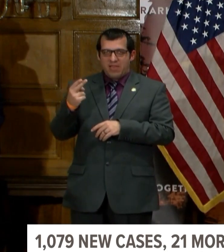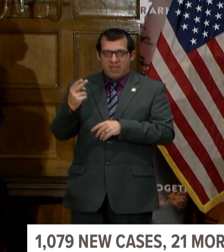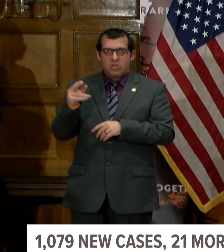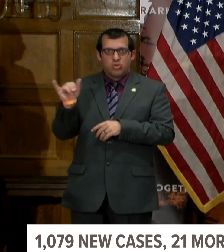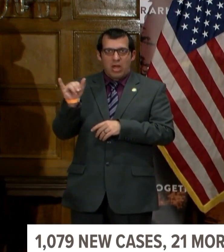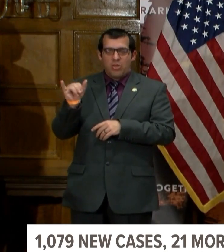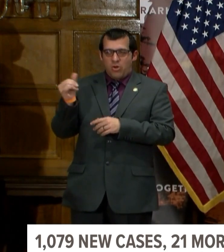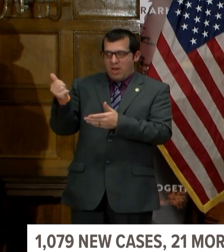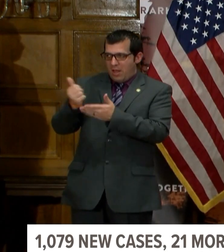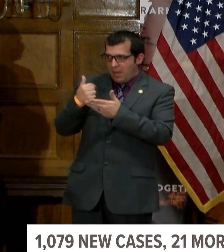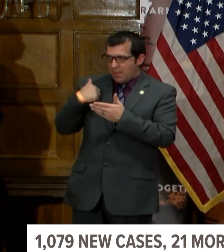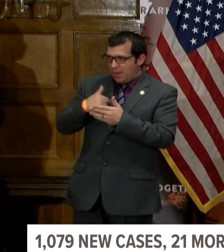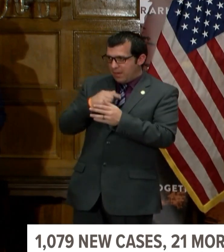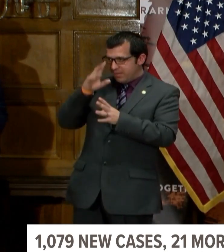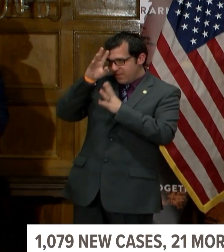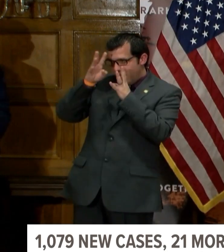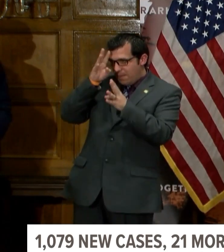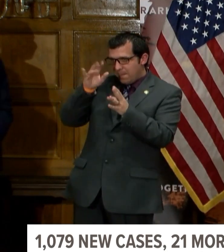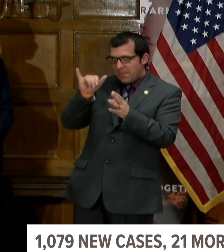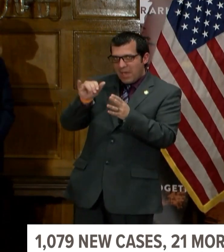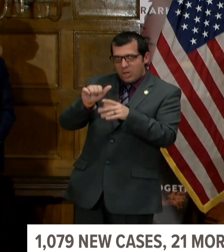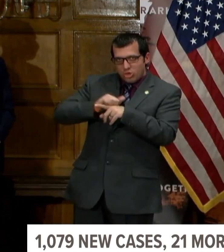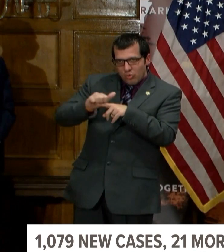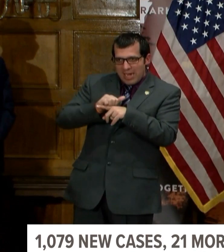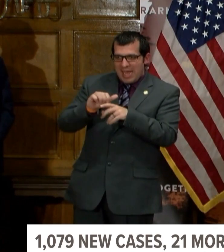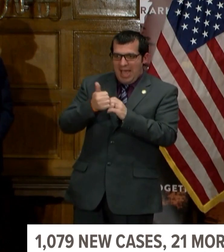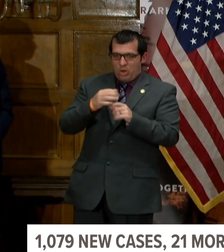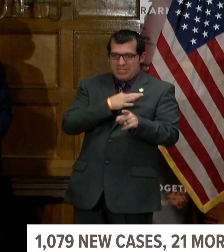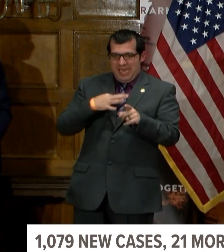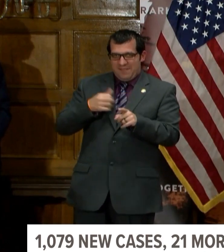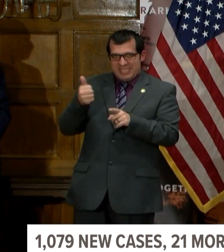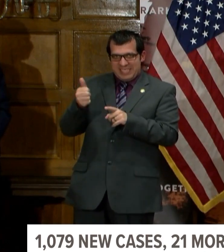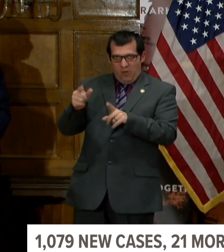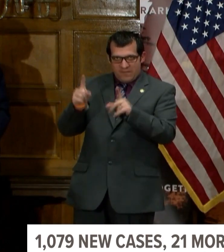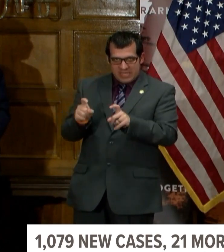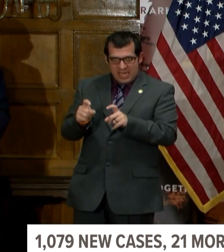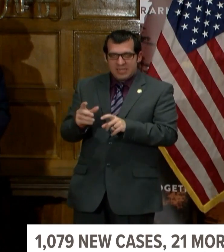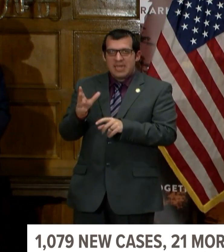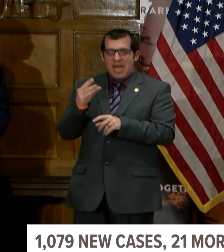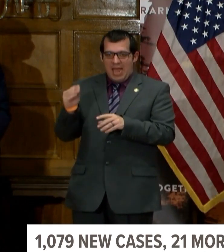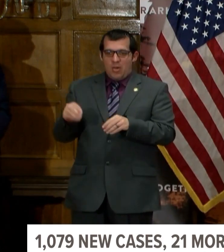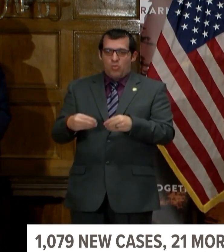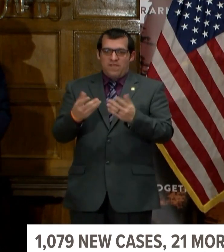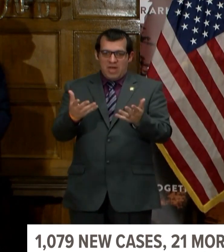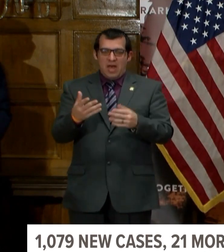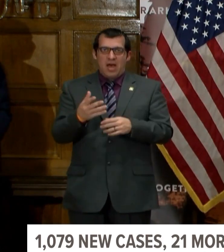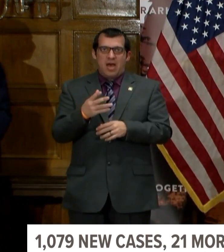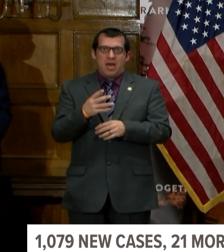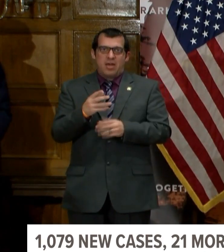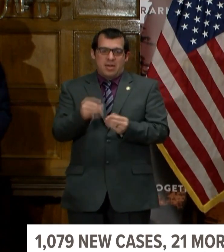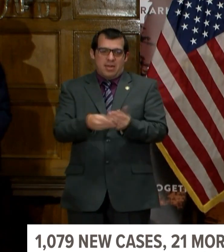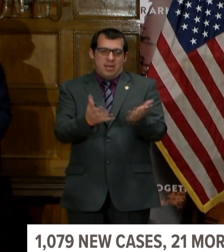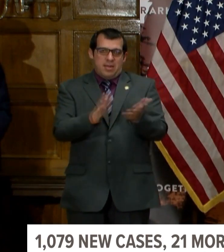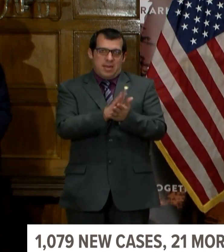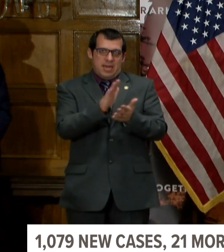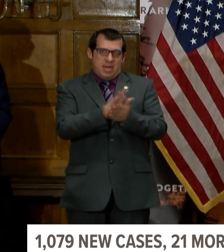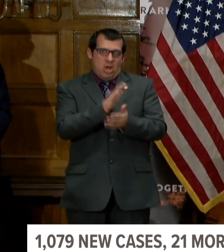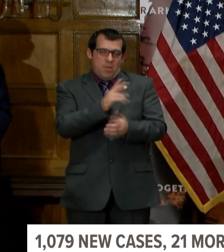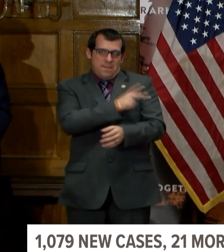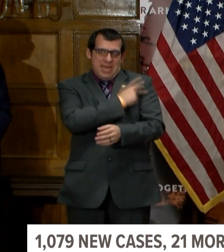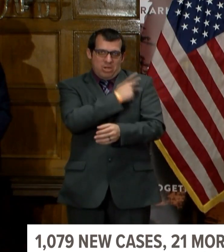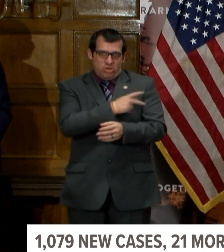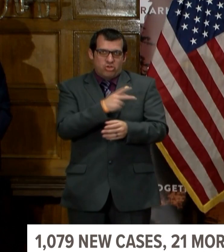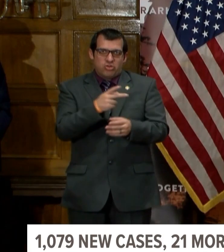to develop training for our staff on how to self-administer this test, and also provide a patient handout which